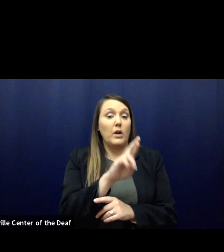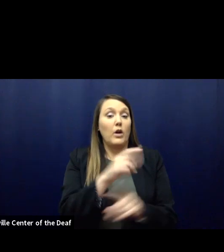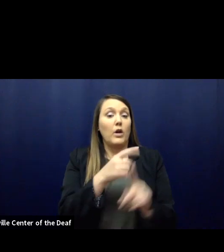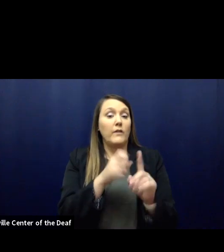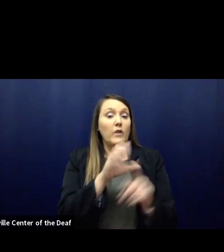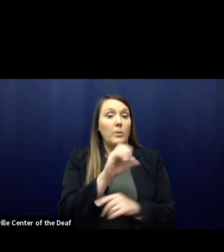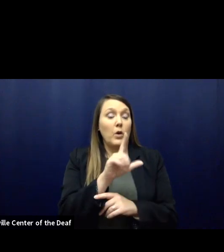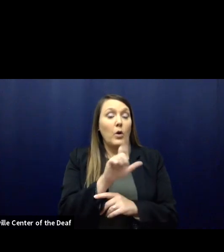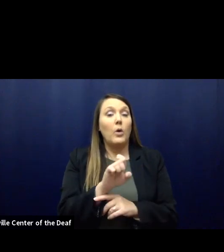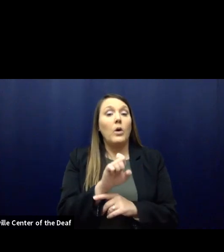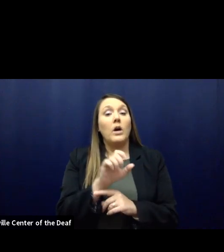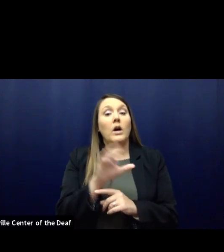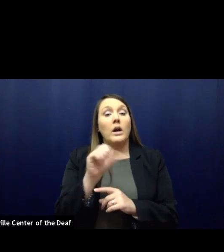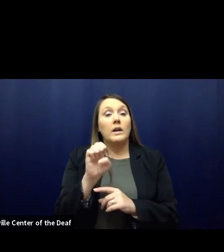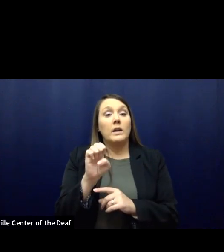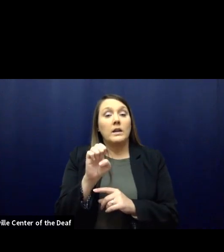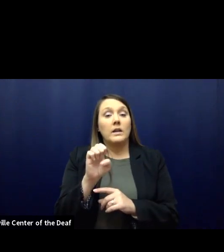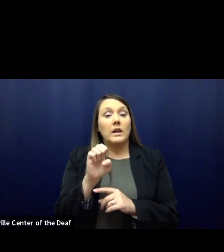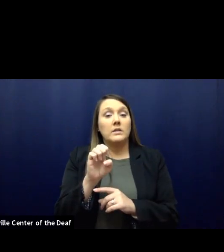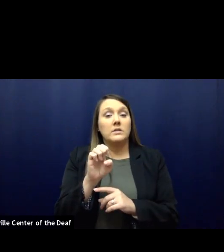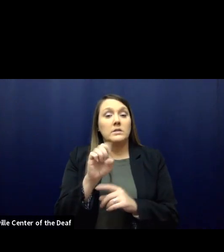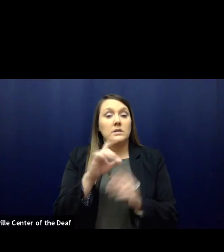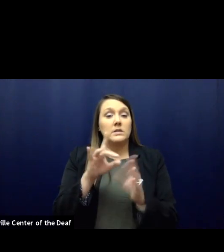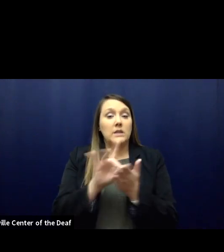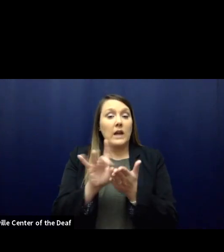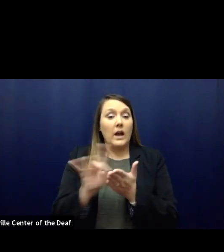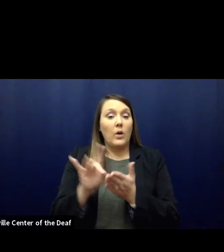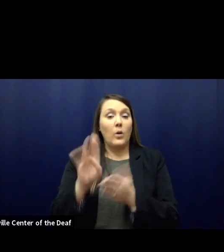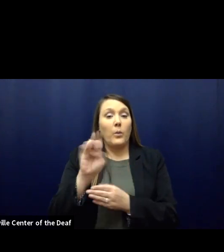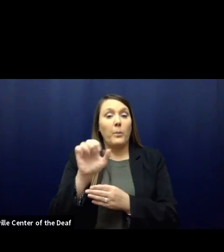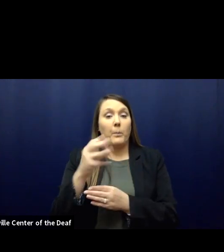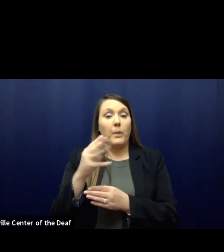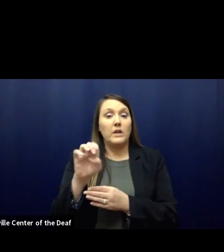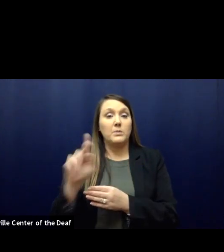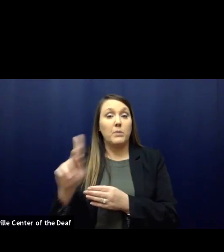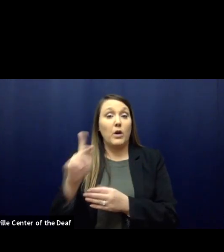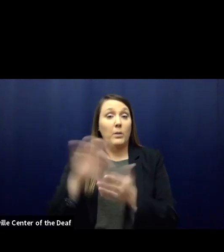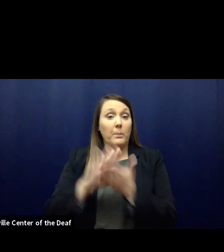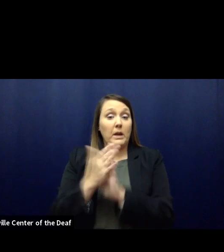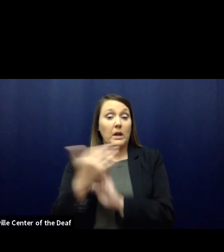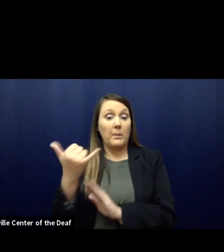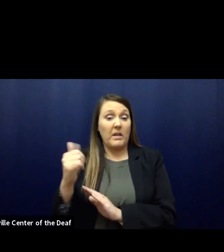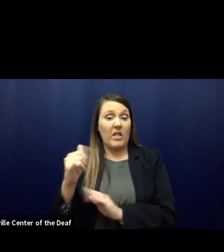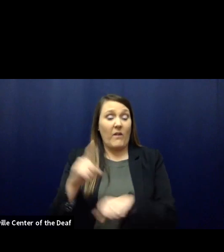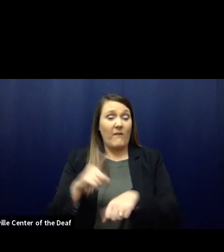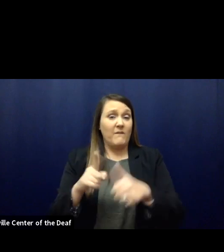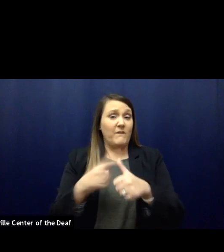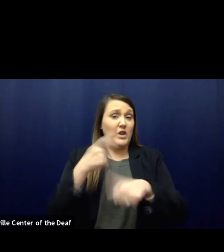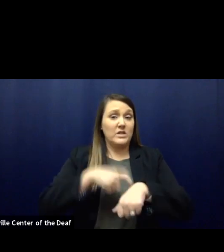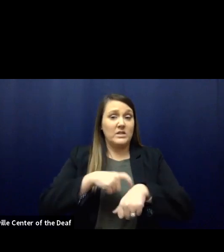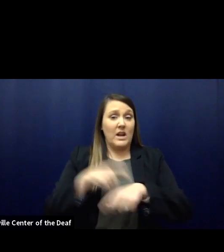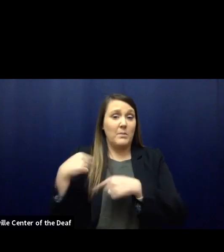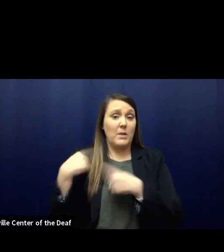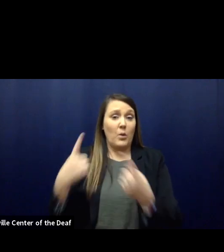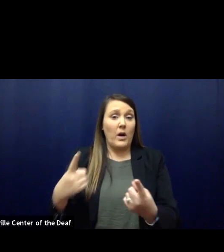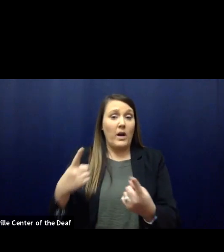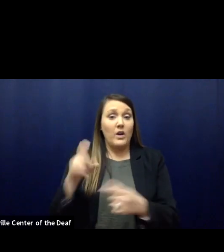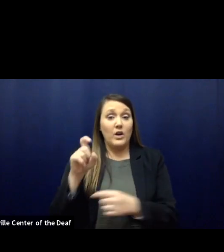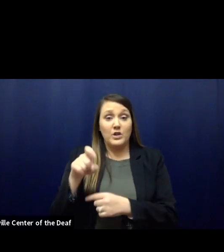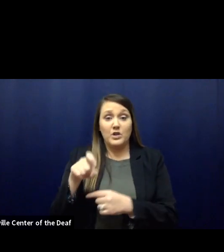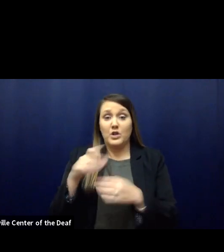count benchmark is yellow for the first time in a while. Is that good news? Should people relax their COVID prevention